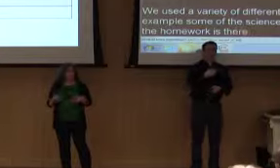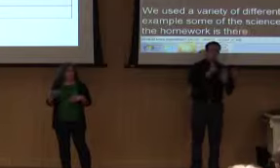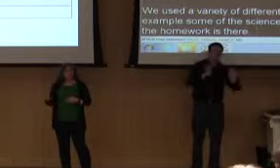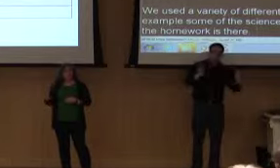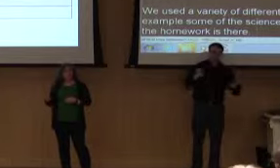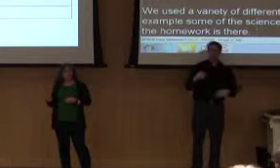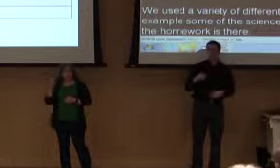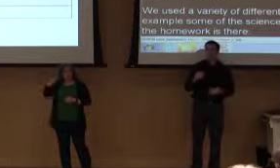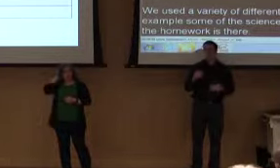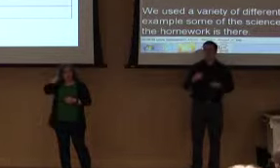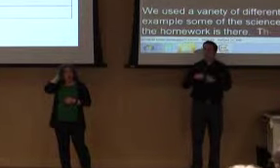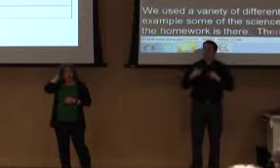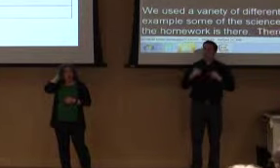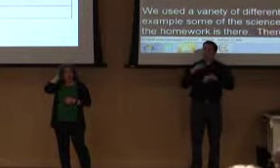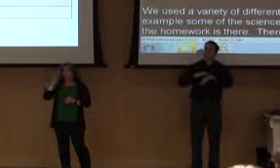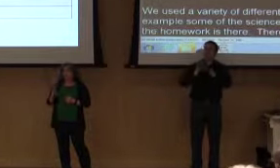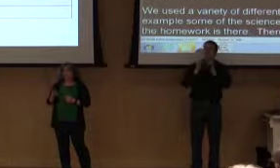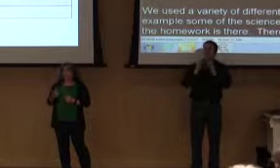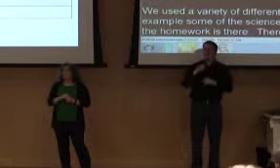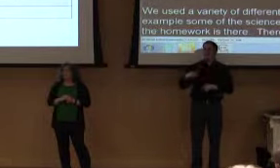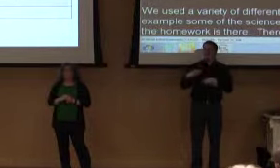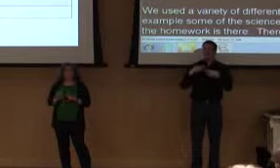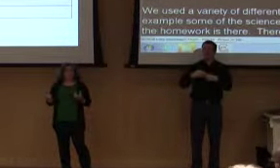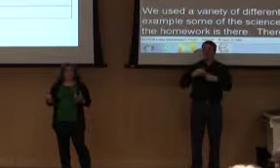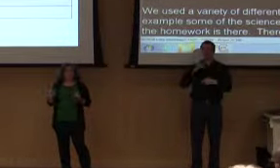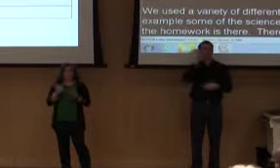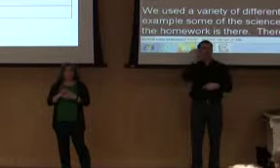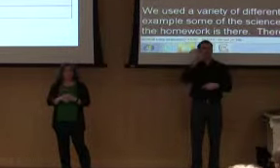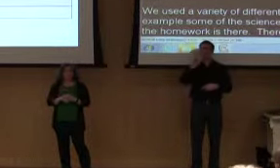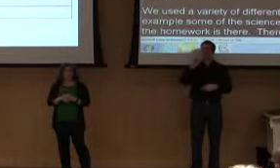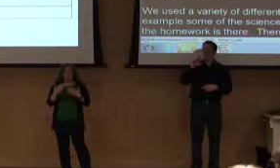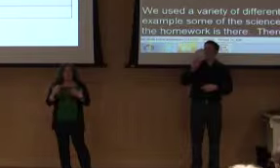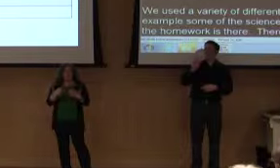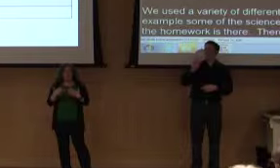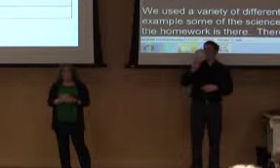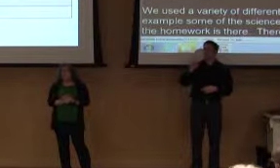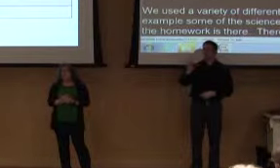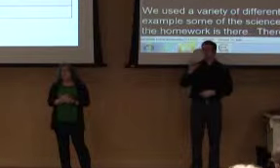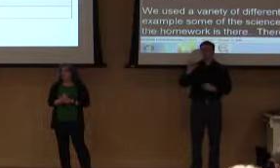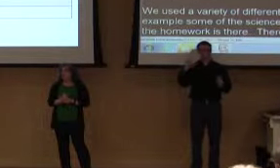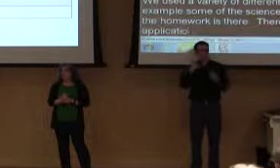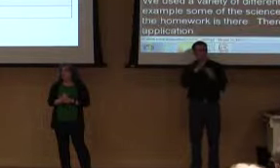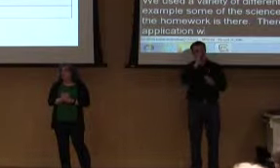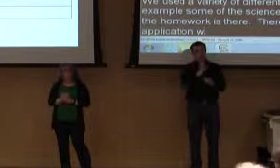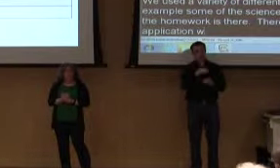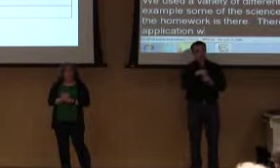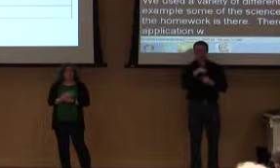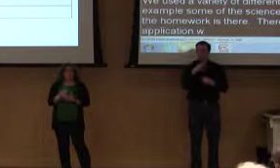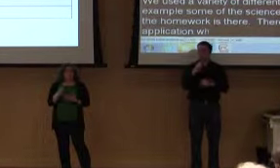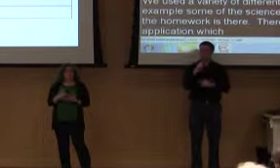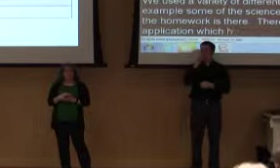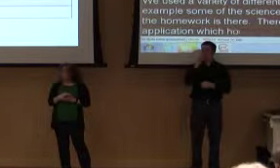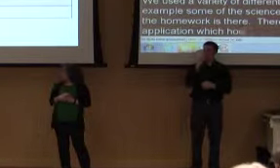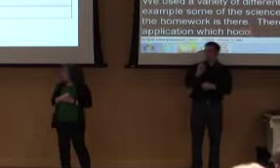whiteboards. There's also an online application called Concept Board, which hooks right into the Google Hangout,